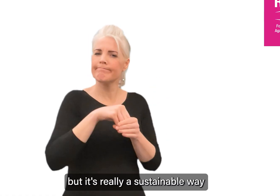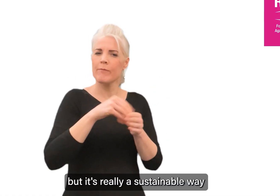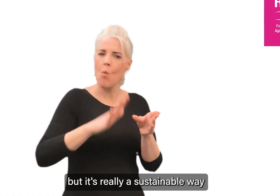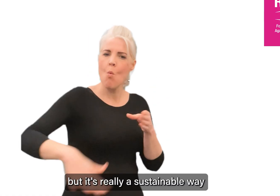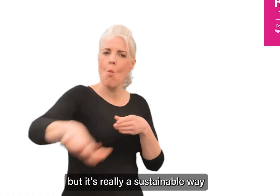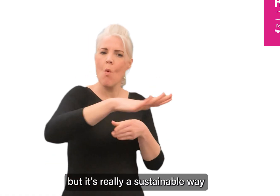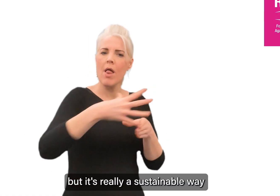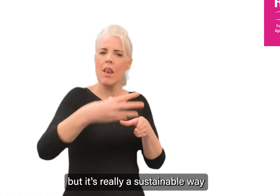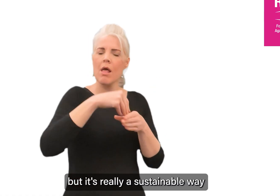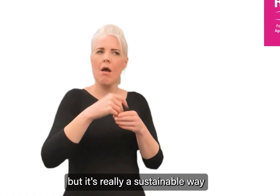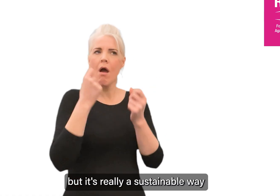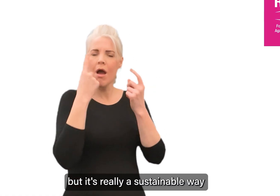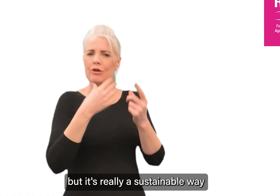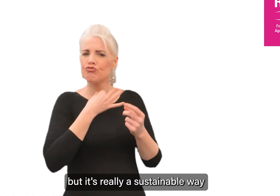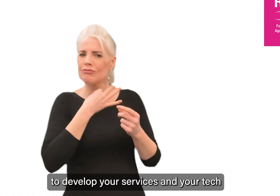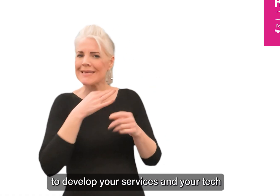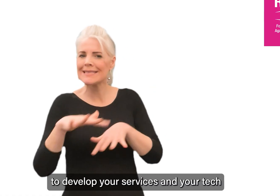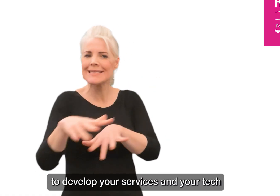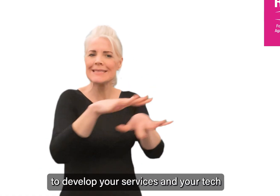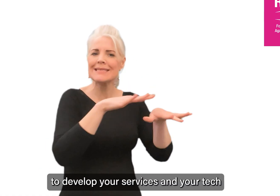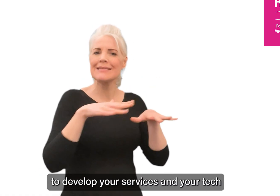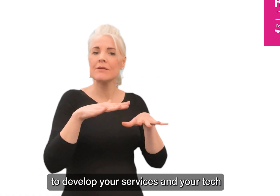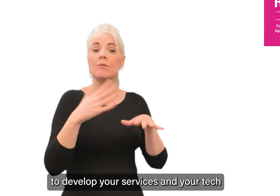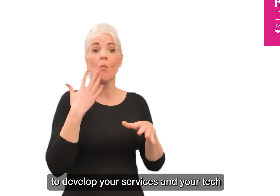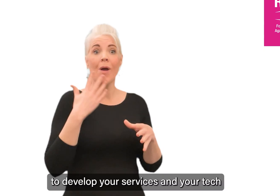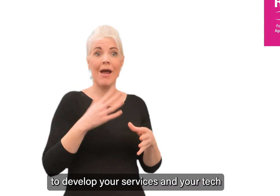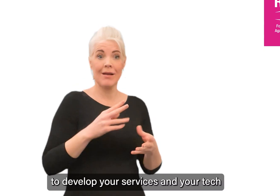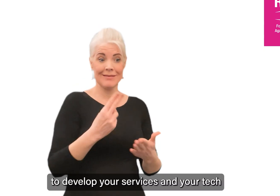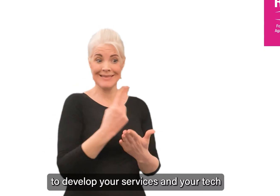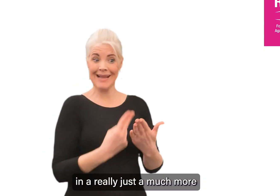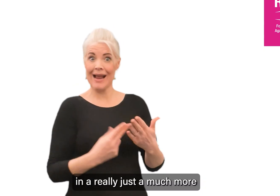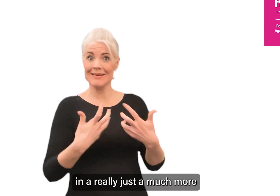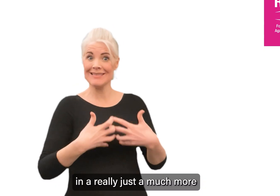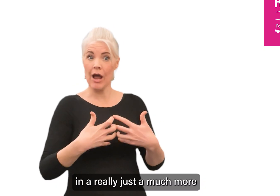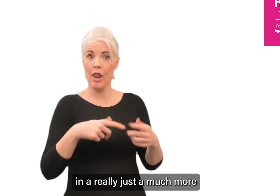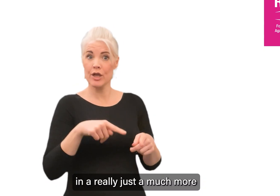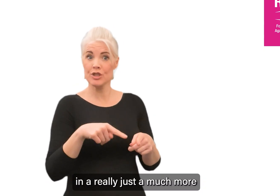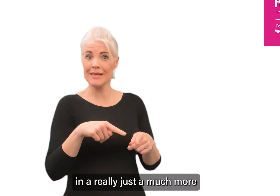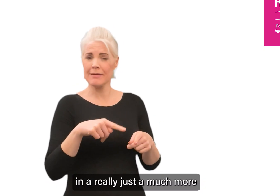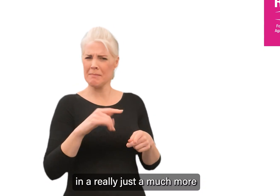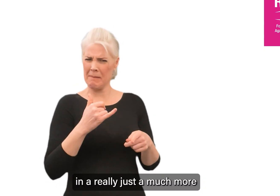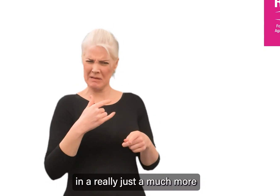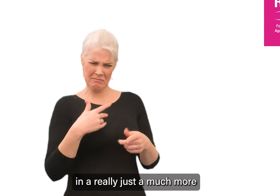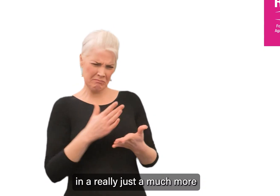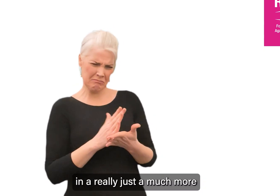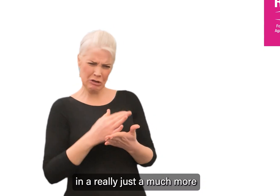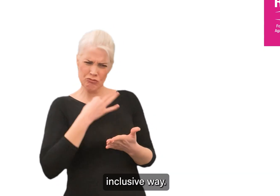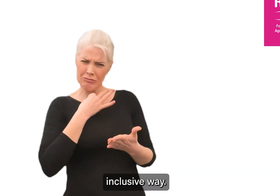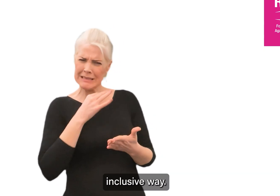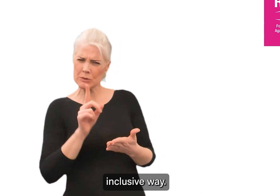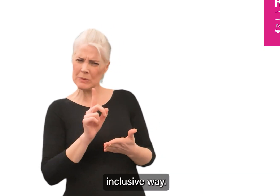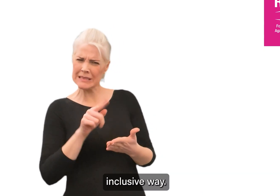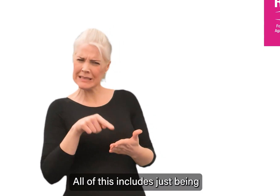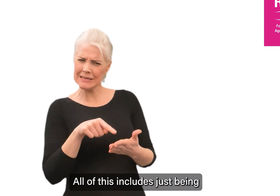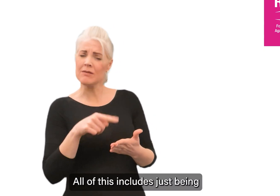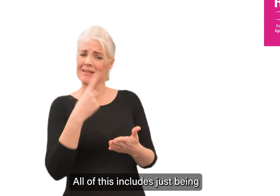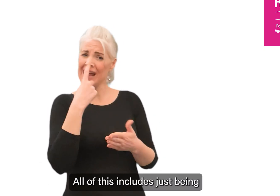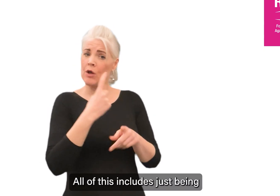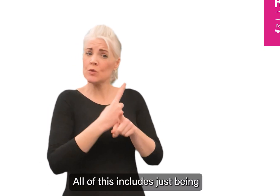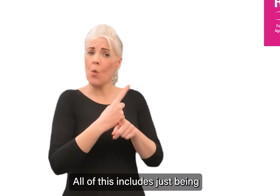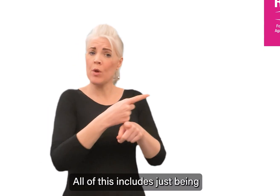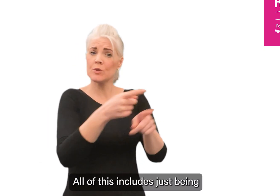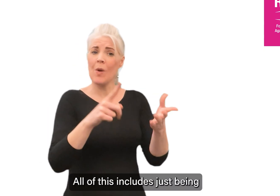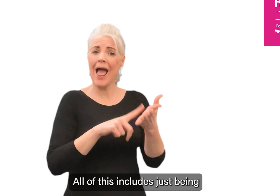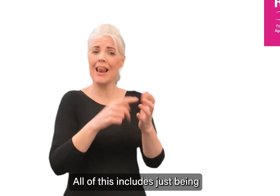it's really a sustainable way to develop your services and your tech in a really just a much more inclusive way. All of